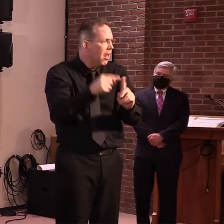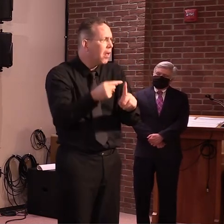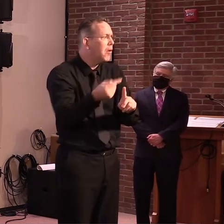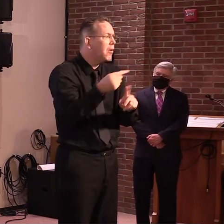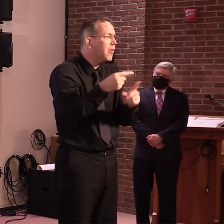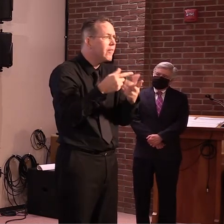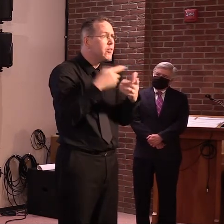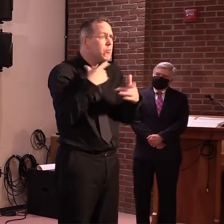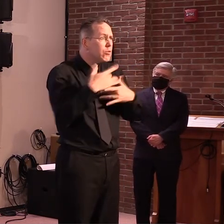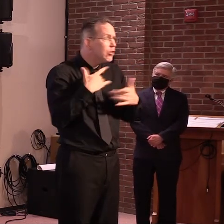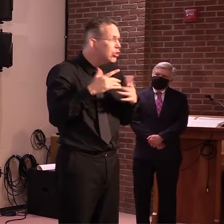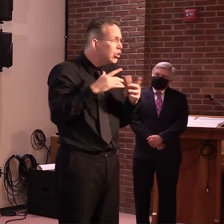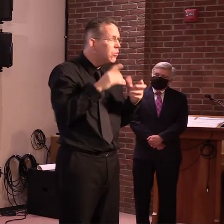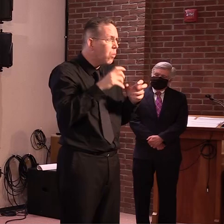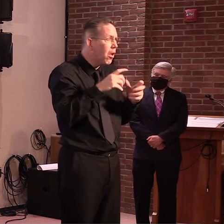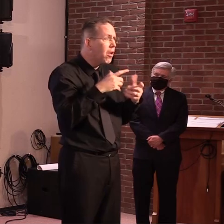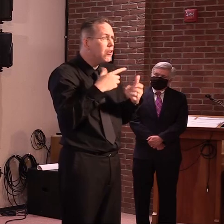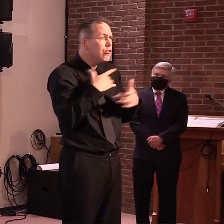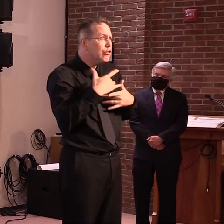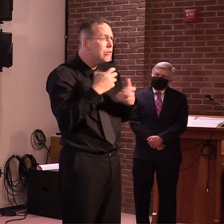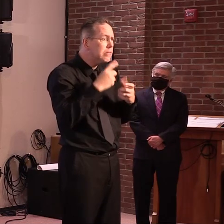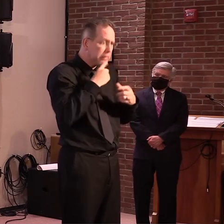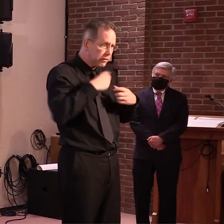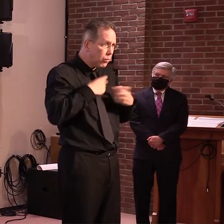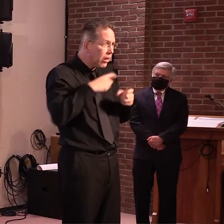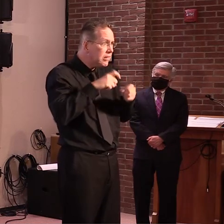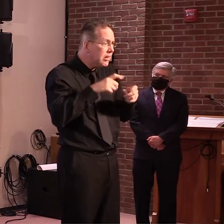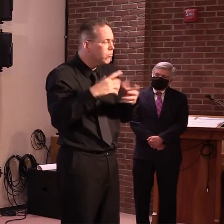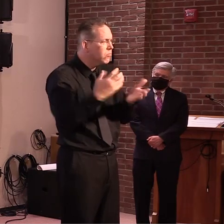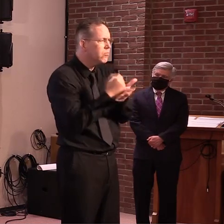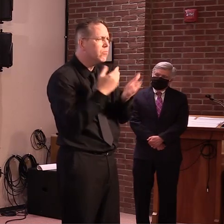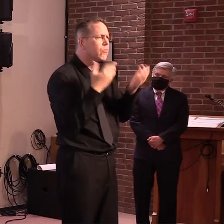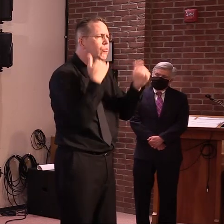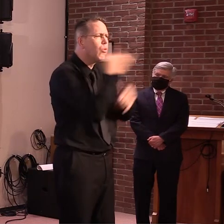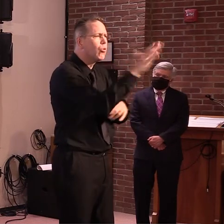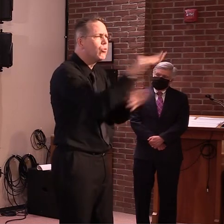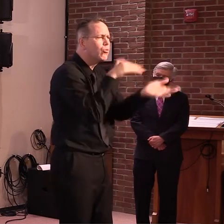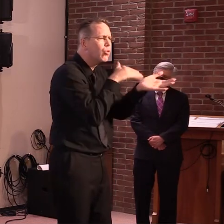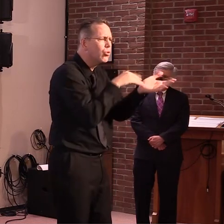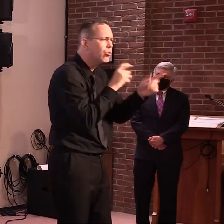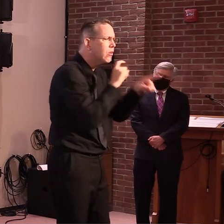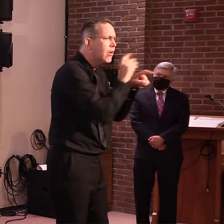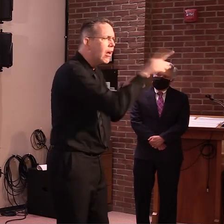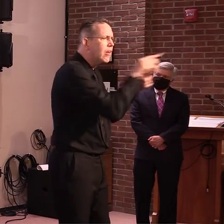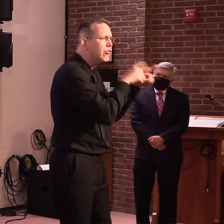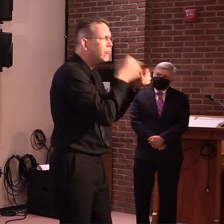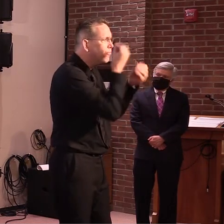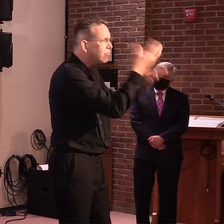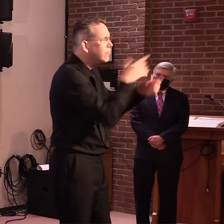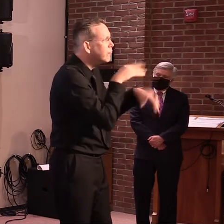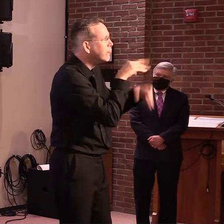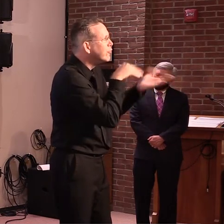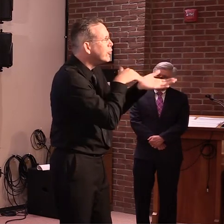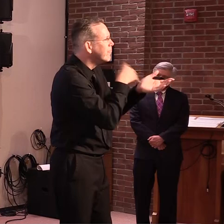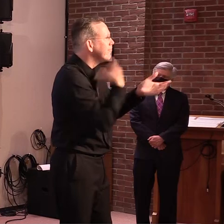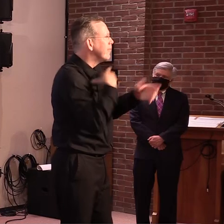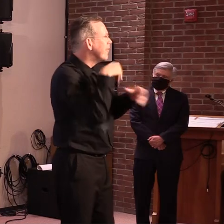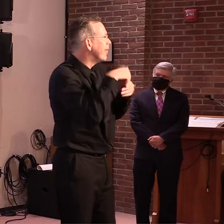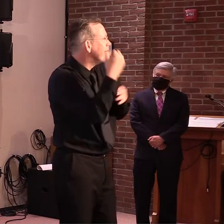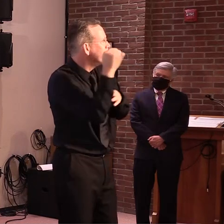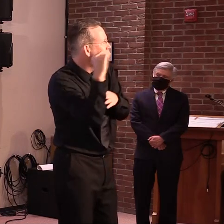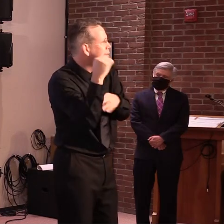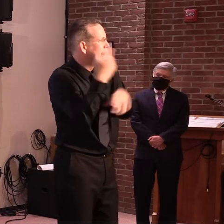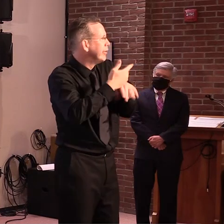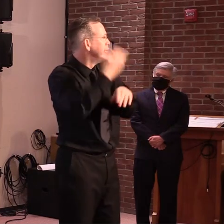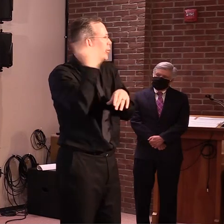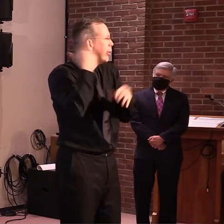Making sure that they kind of bring it to people's attention. I would not want to hear